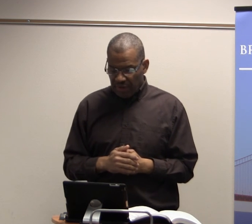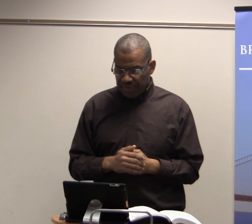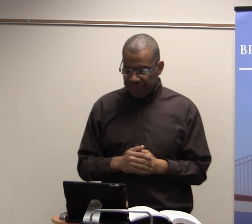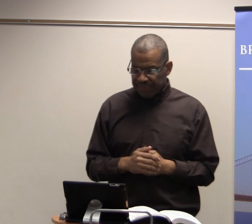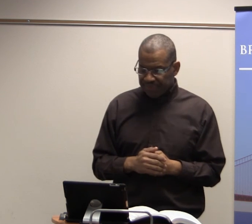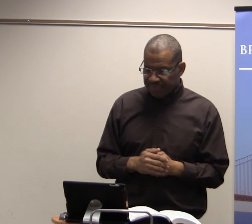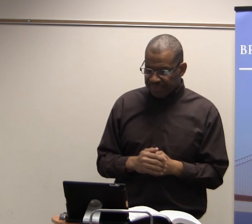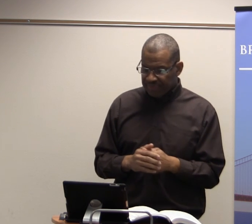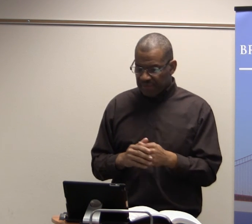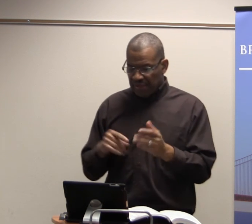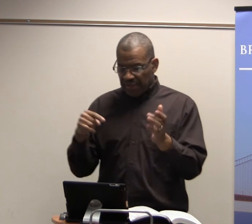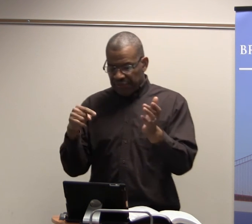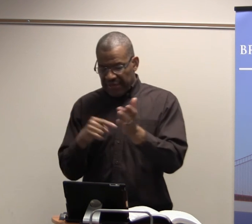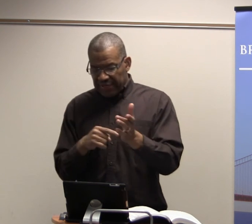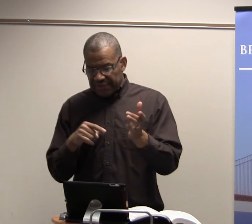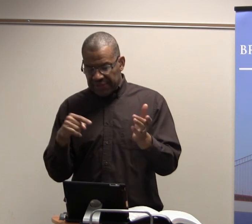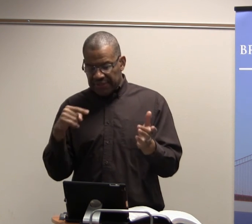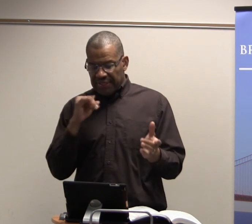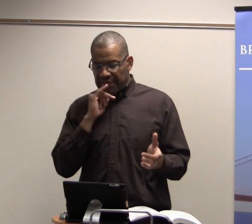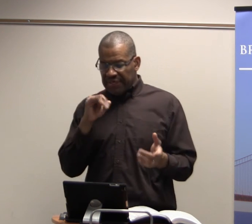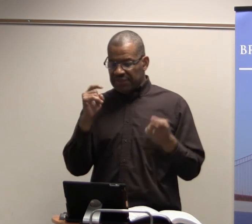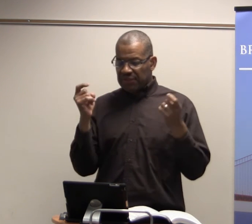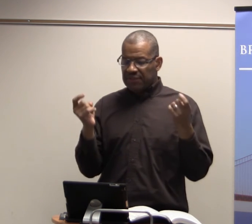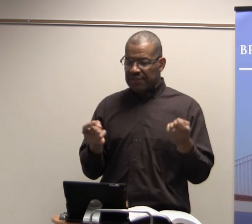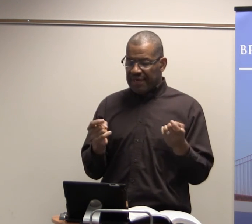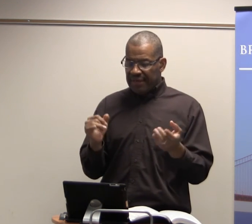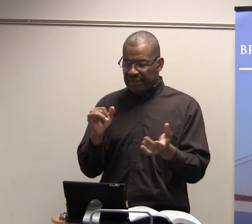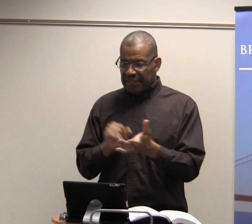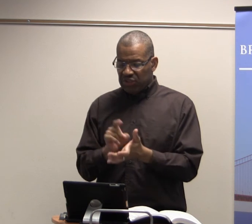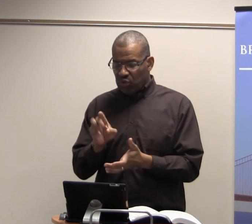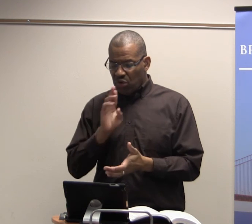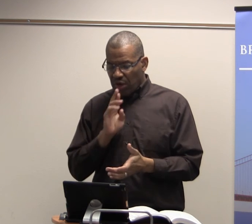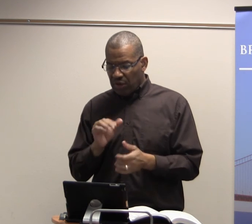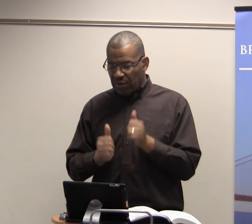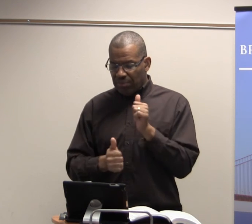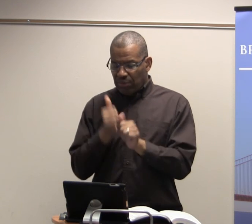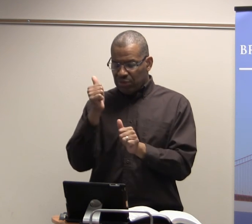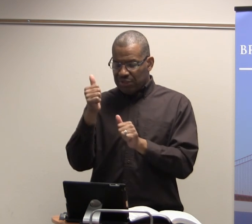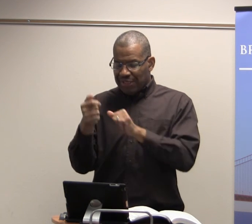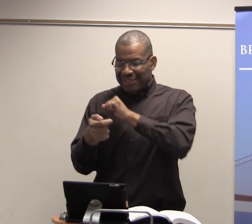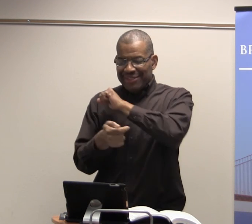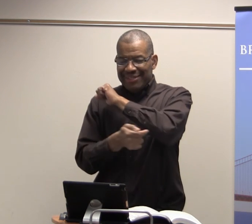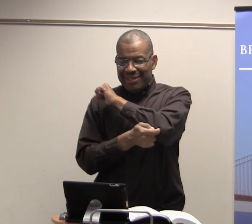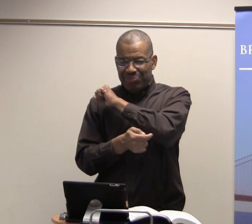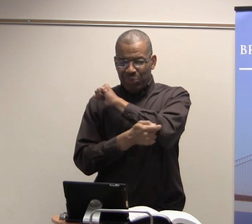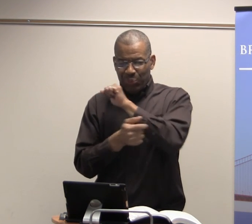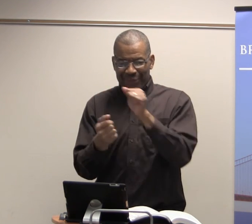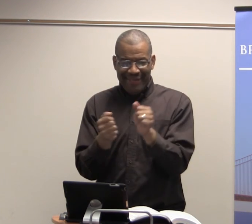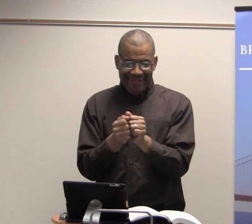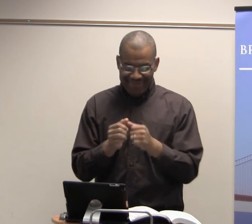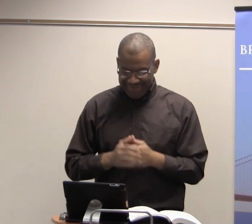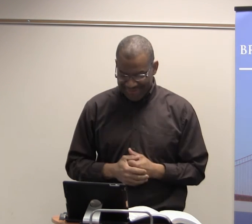So, this is the sin that you are the most tempted with.